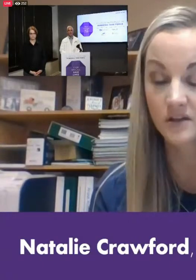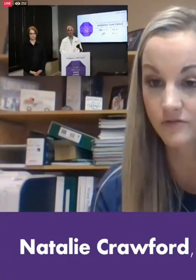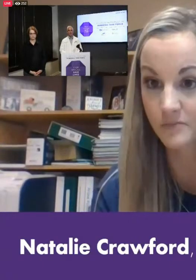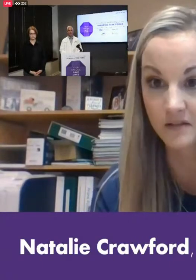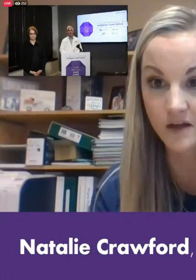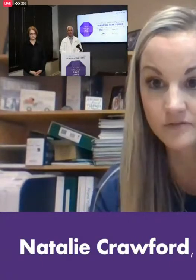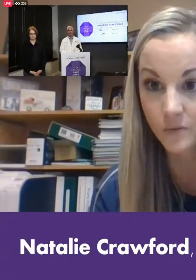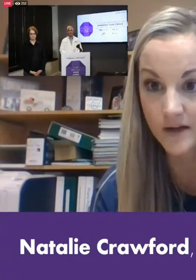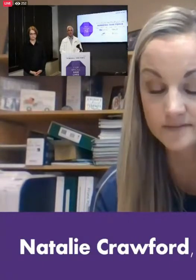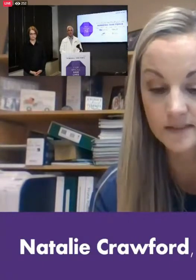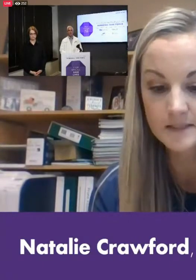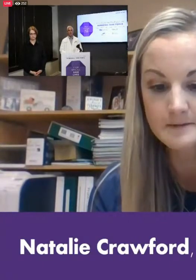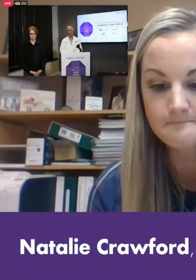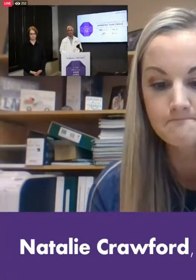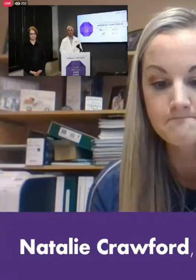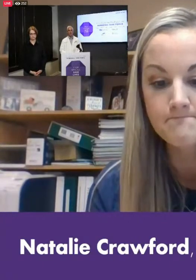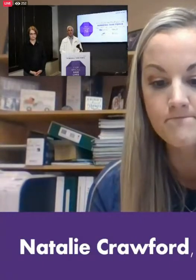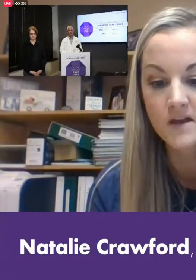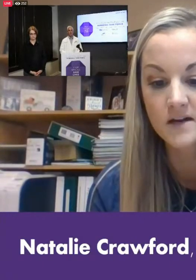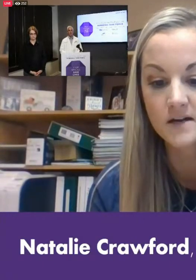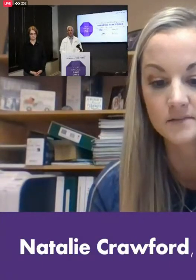do everything for my loved one.